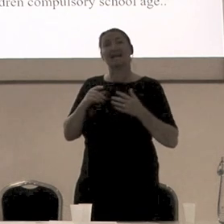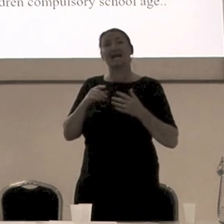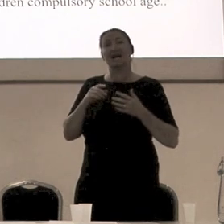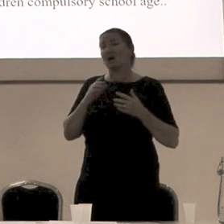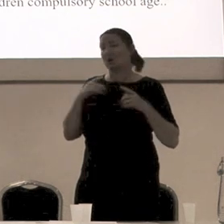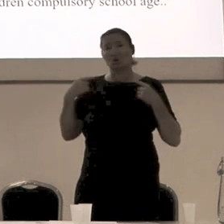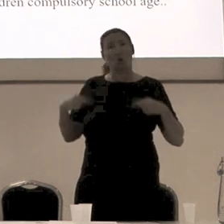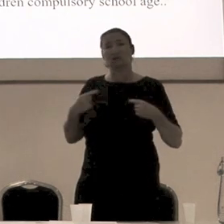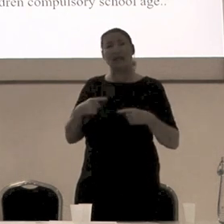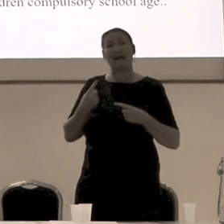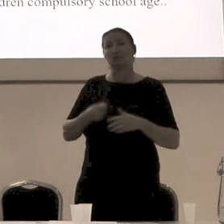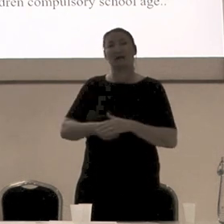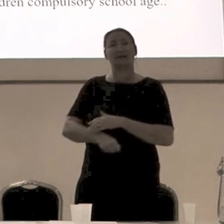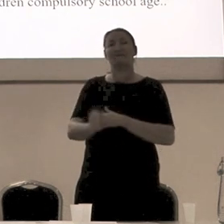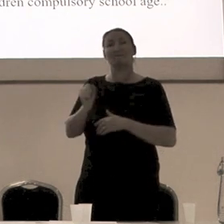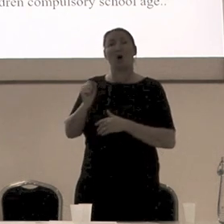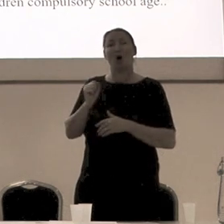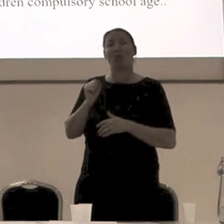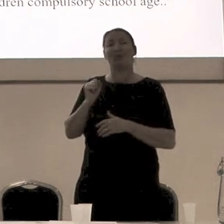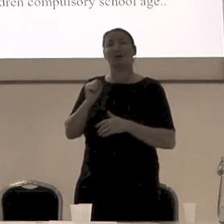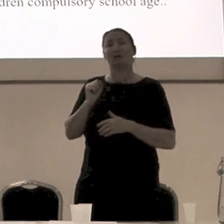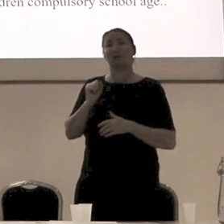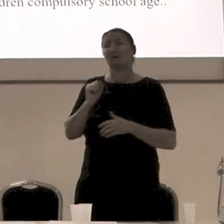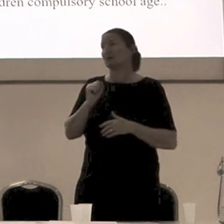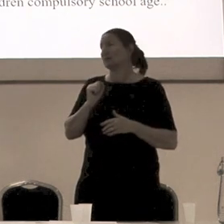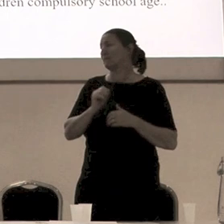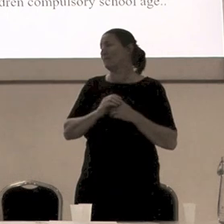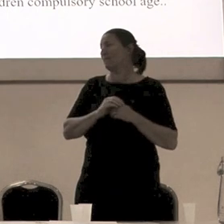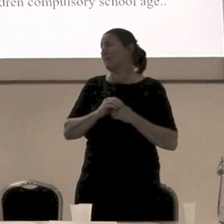the Catholics and